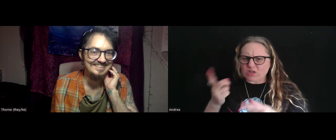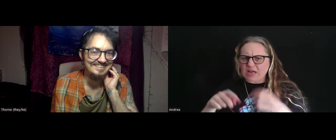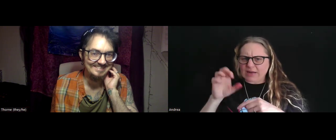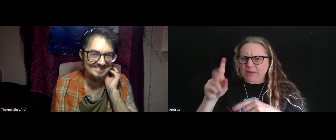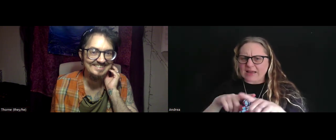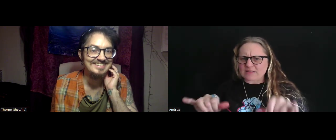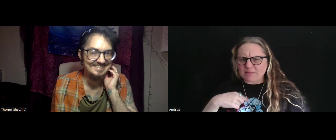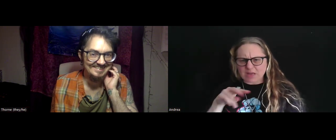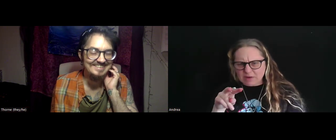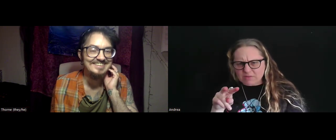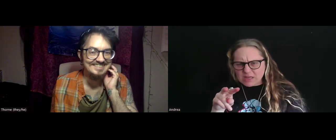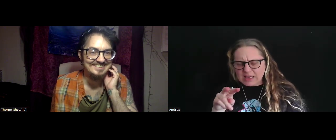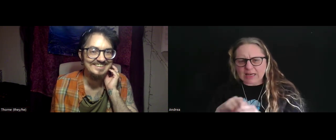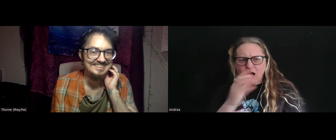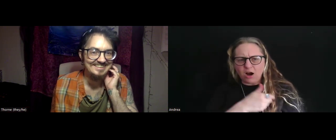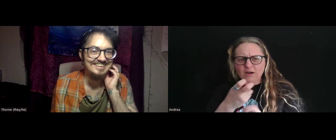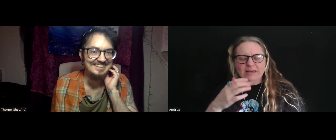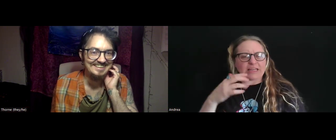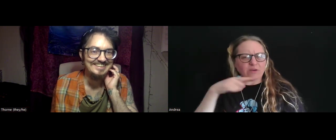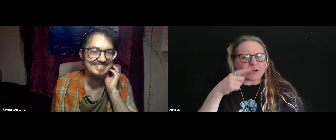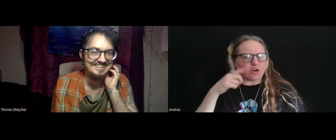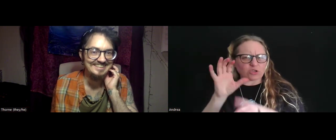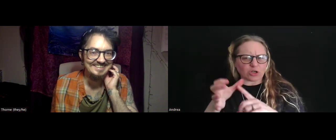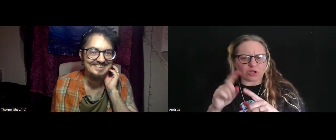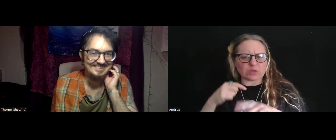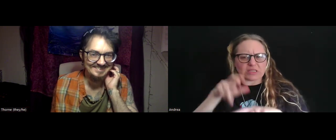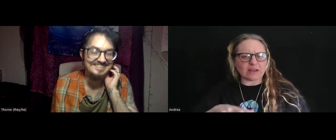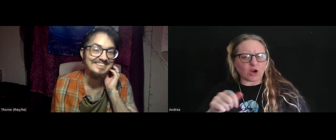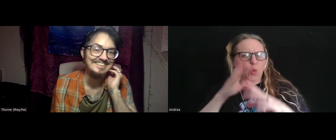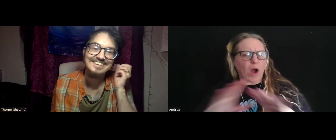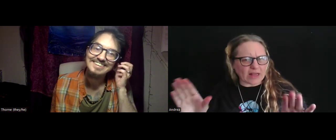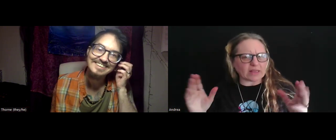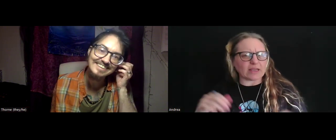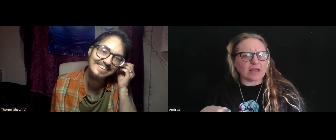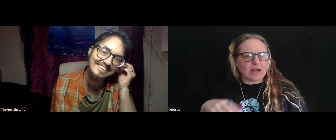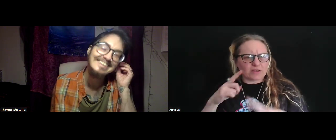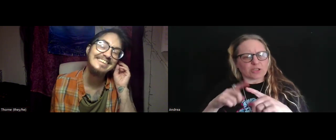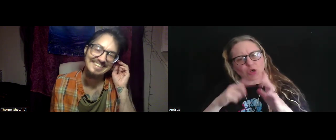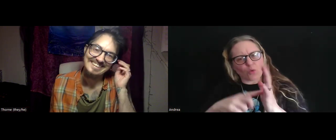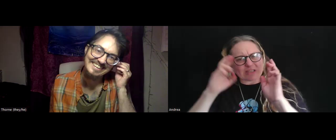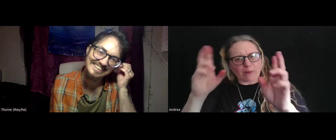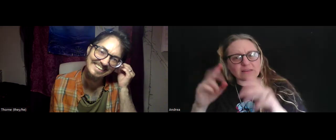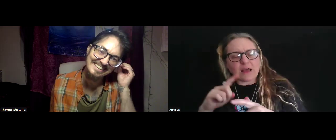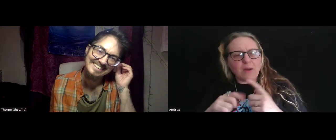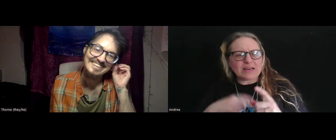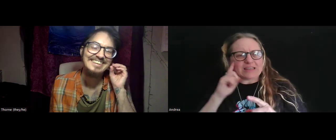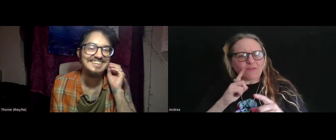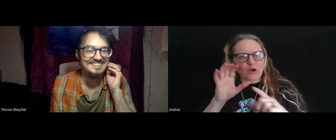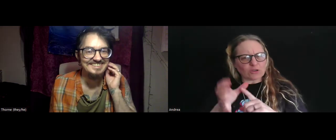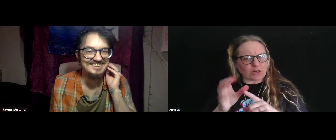signing back at the same time. And I was like, in our hearing culture, you sit there quietly to show respect. But in deaf culture, they